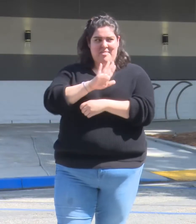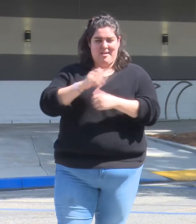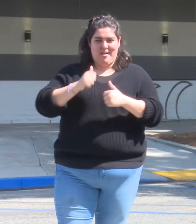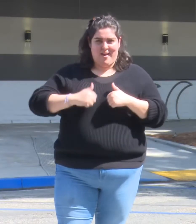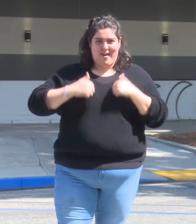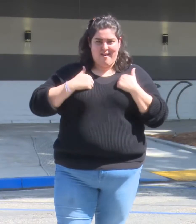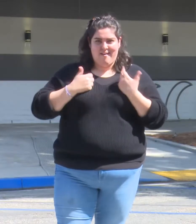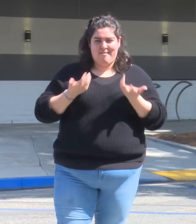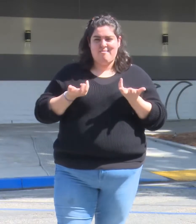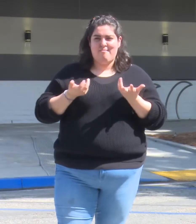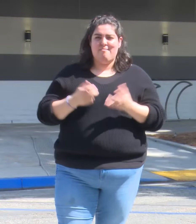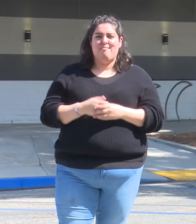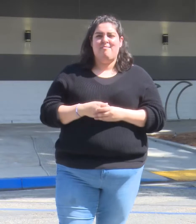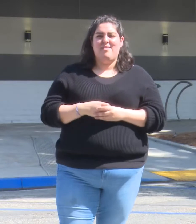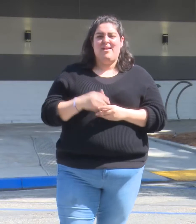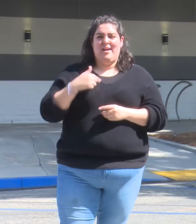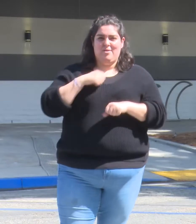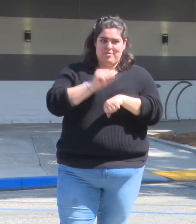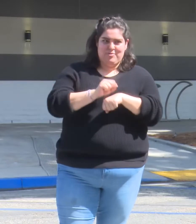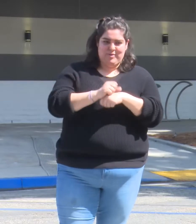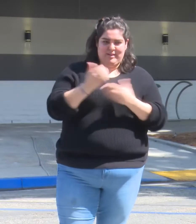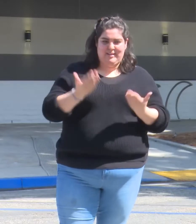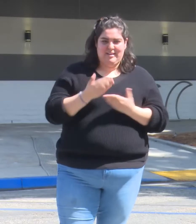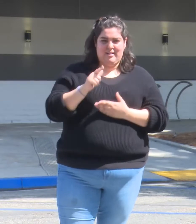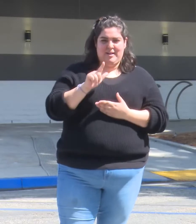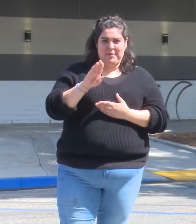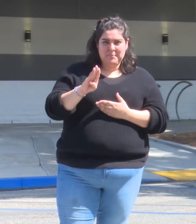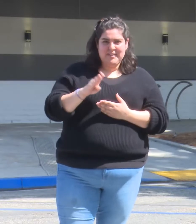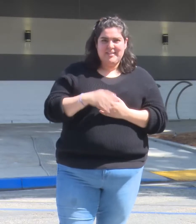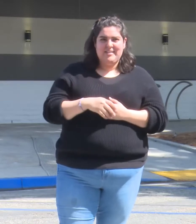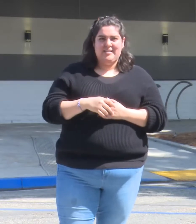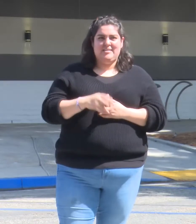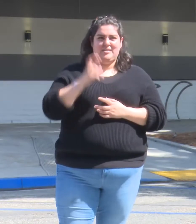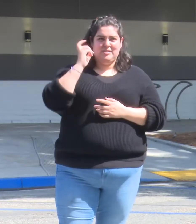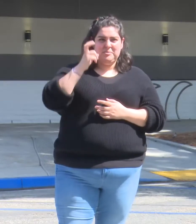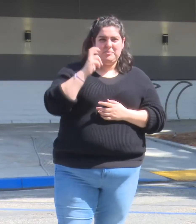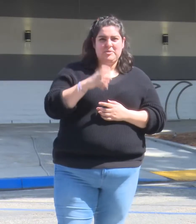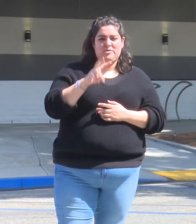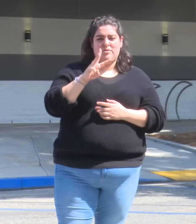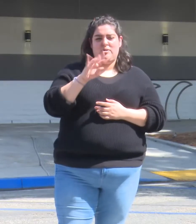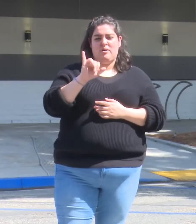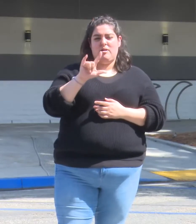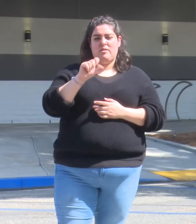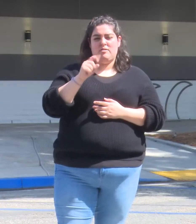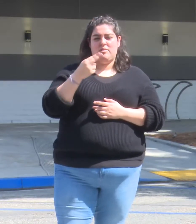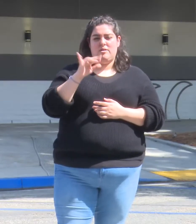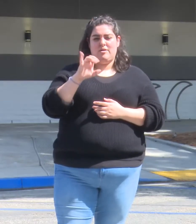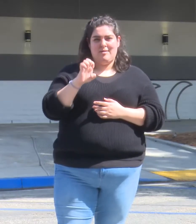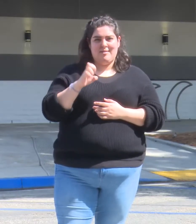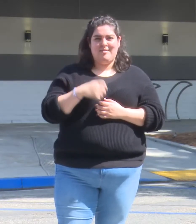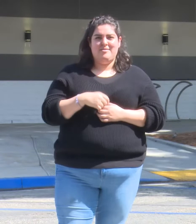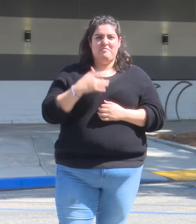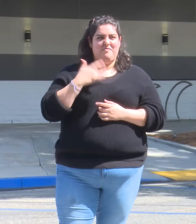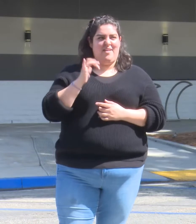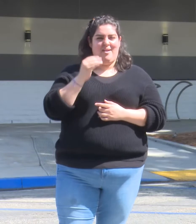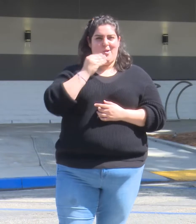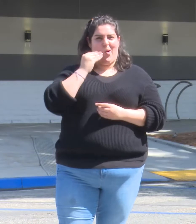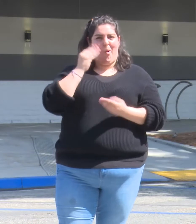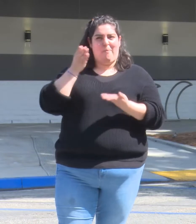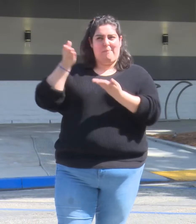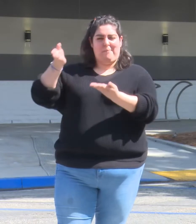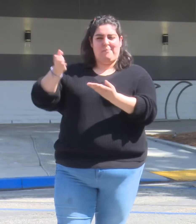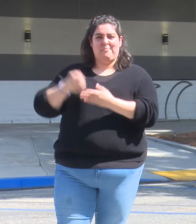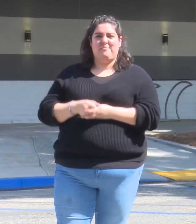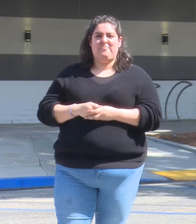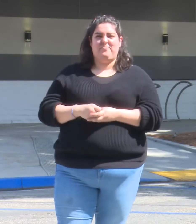was working here in Long Beach and commuting to mid-Wilshire, and she brought me home. In